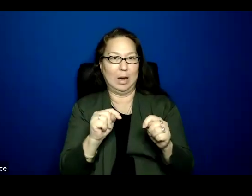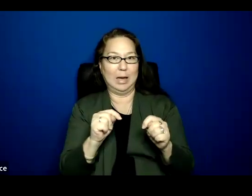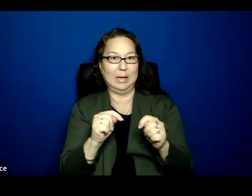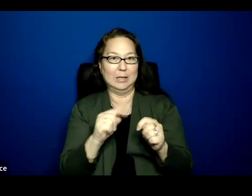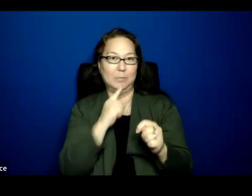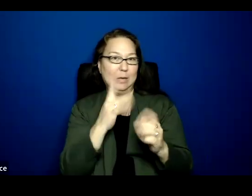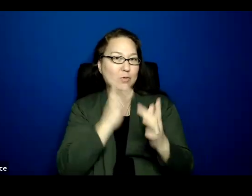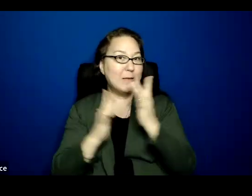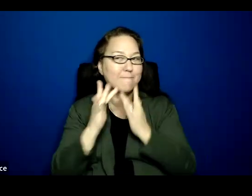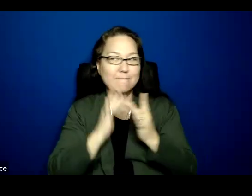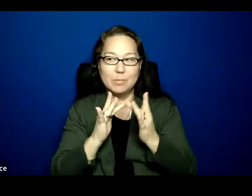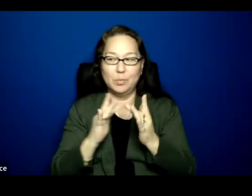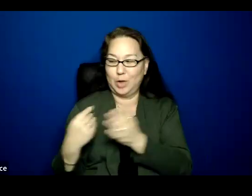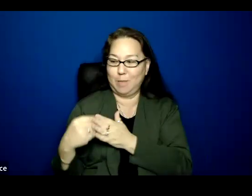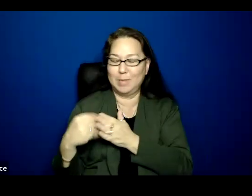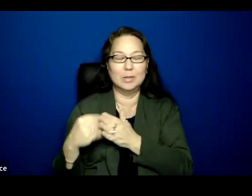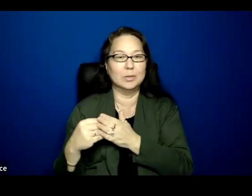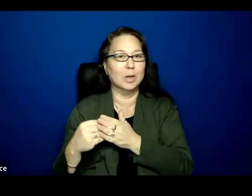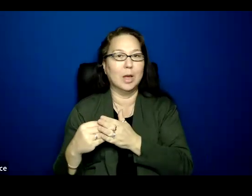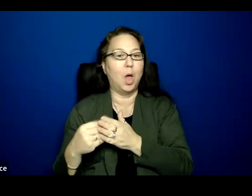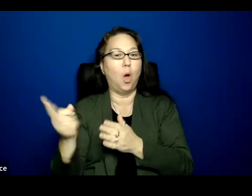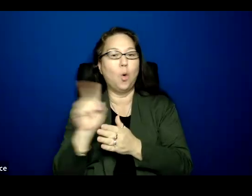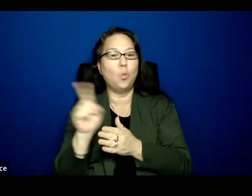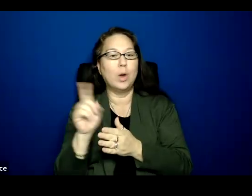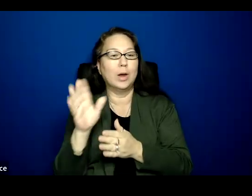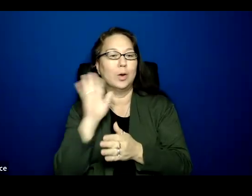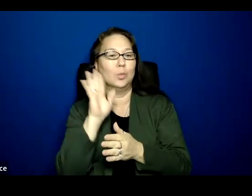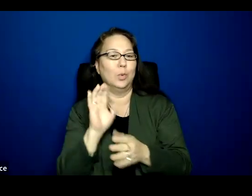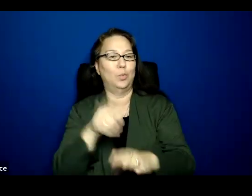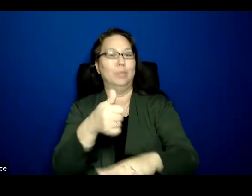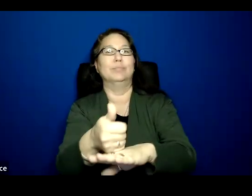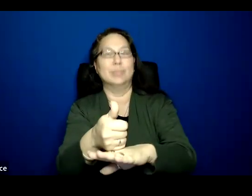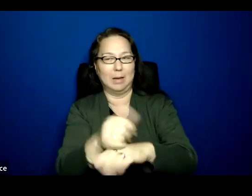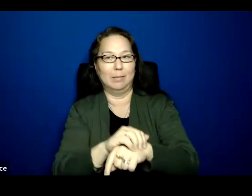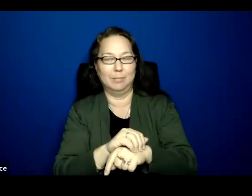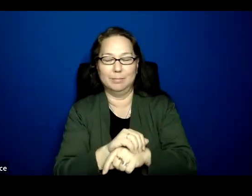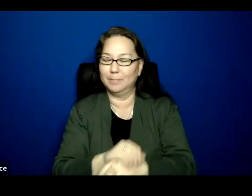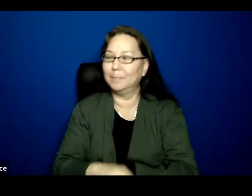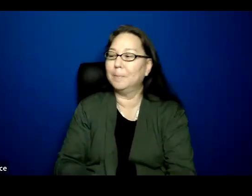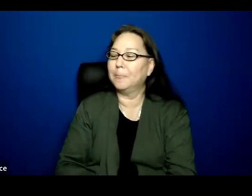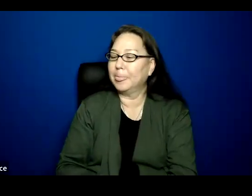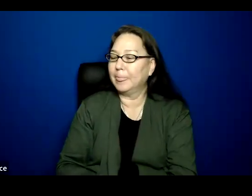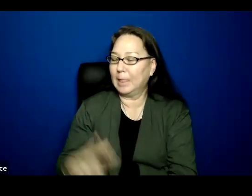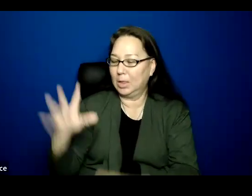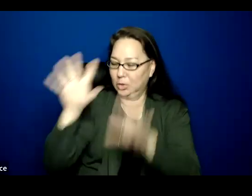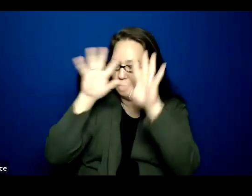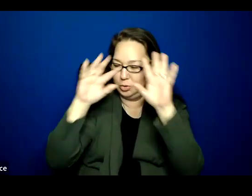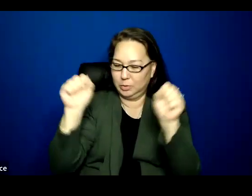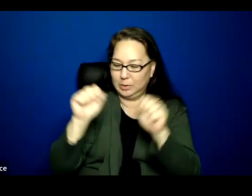third of our district, like where does it live as a function? Yeah, I mean, I think